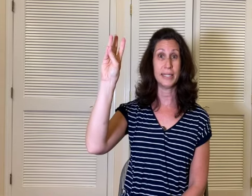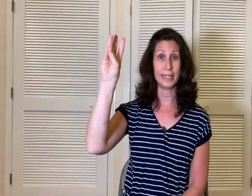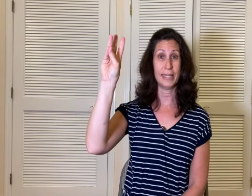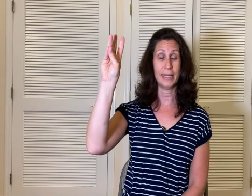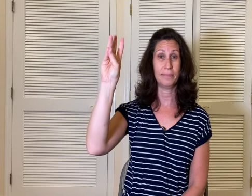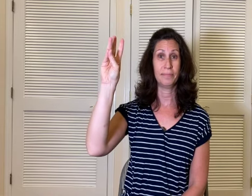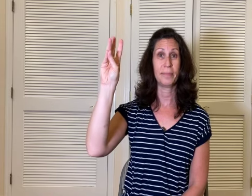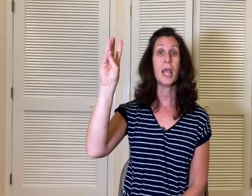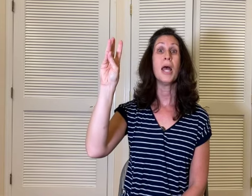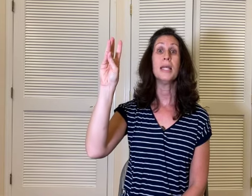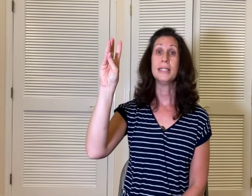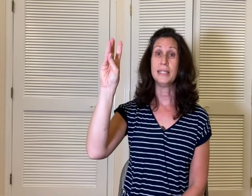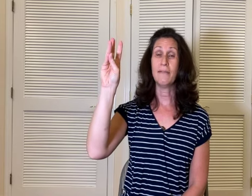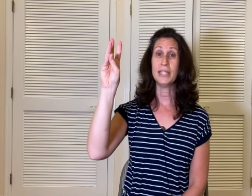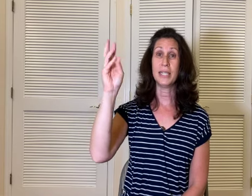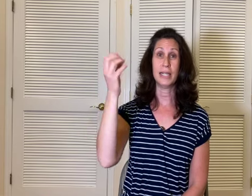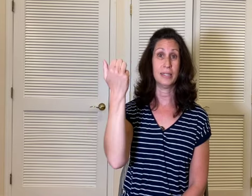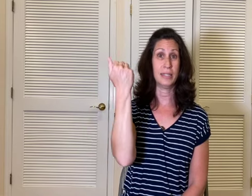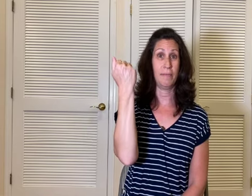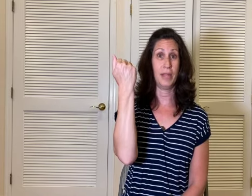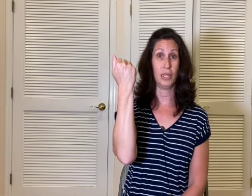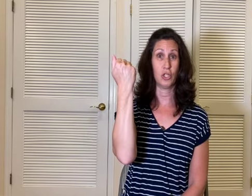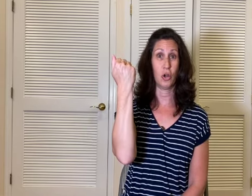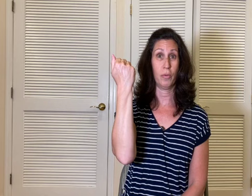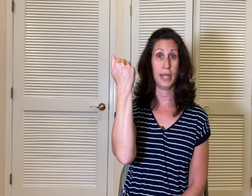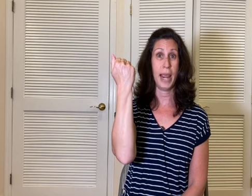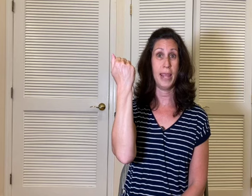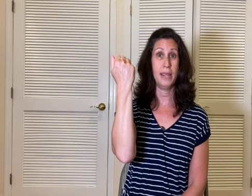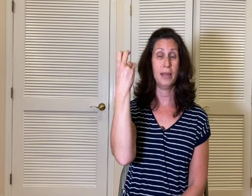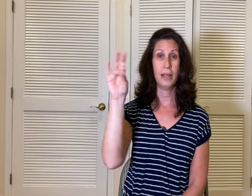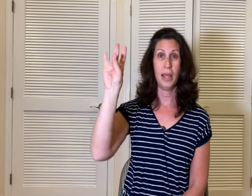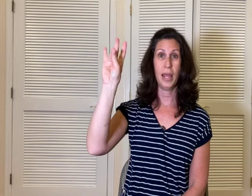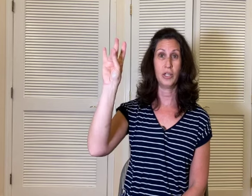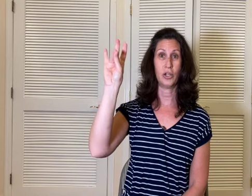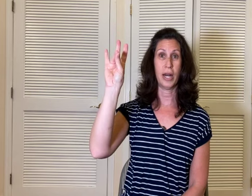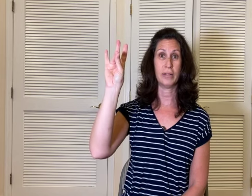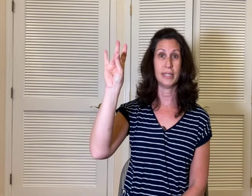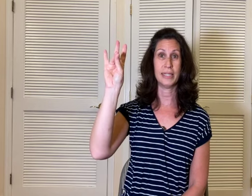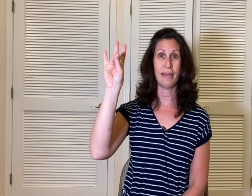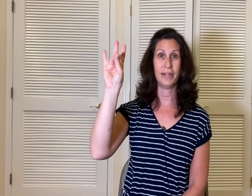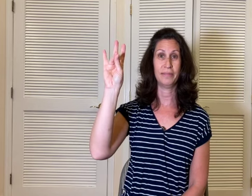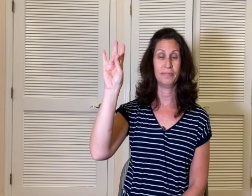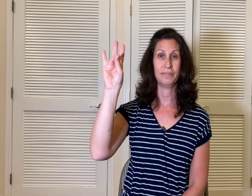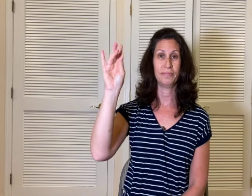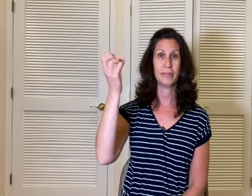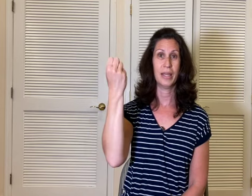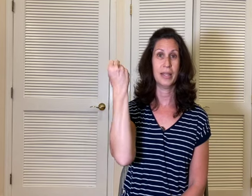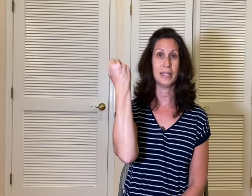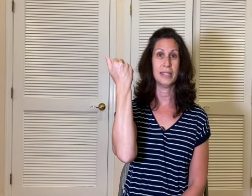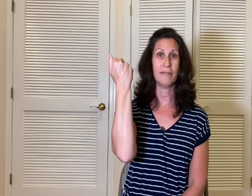16. 17, same thing. Start with an A and turn it out to the 7. That's